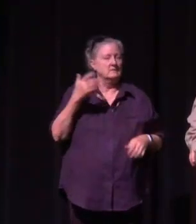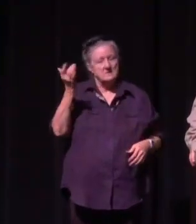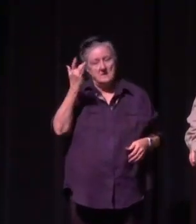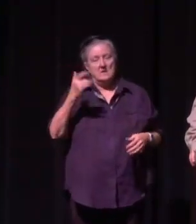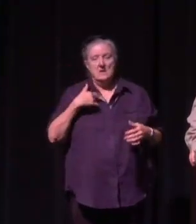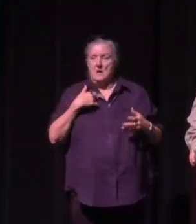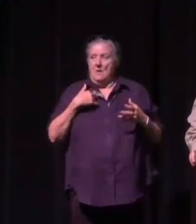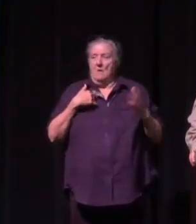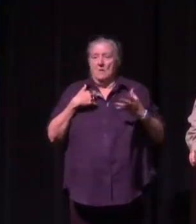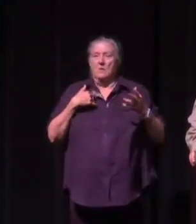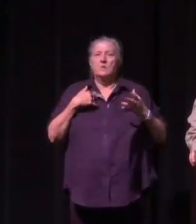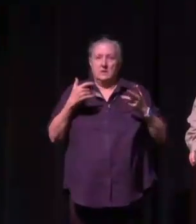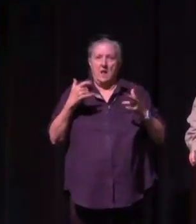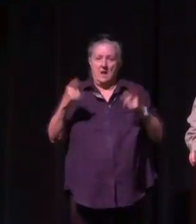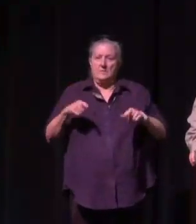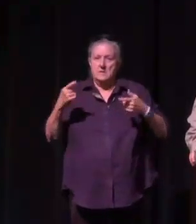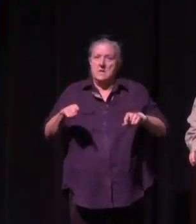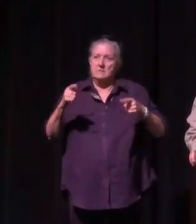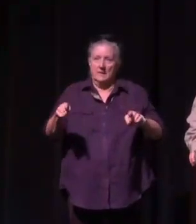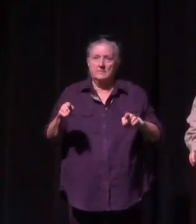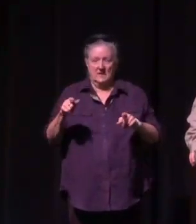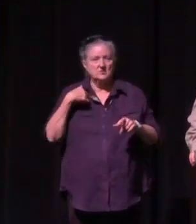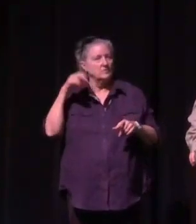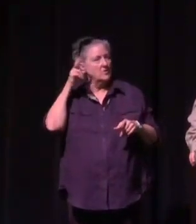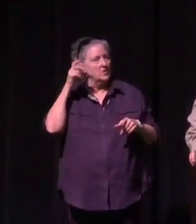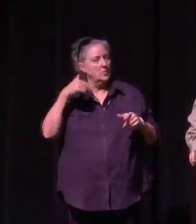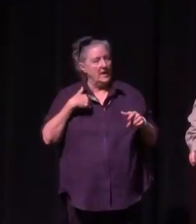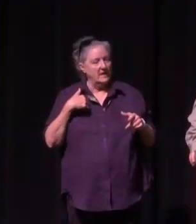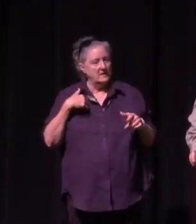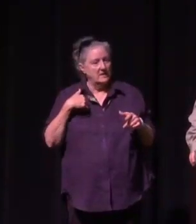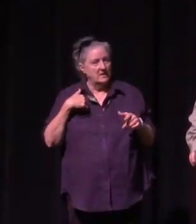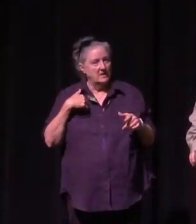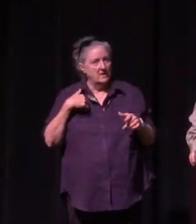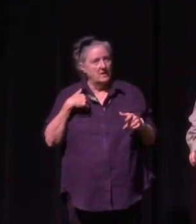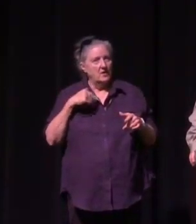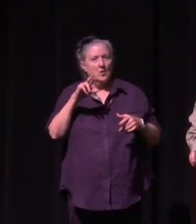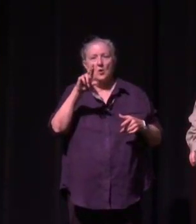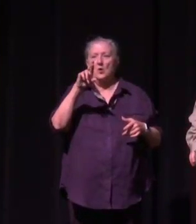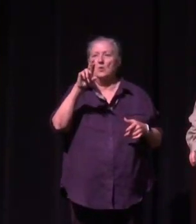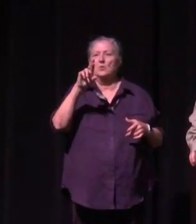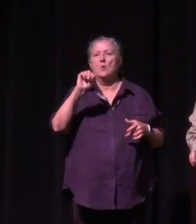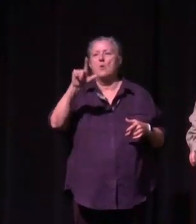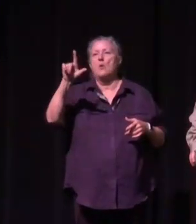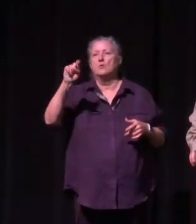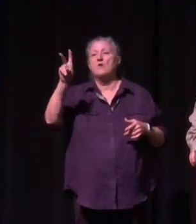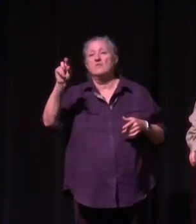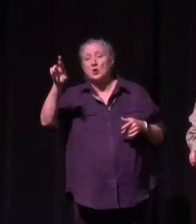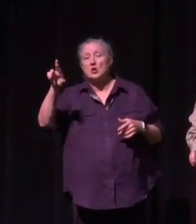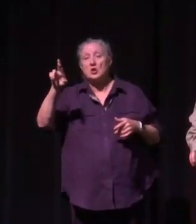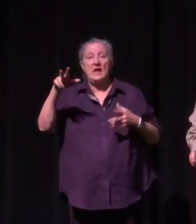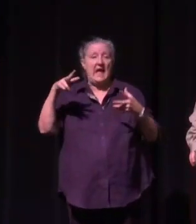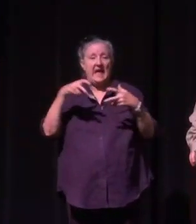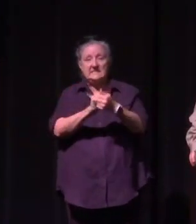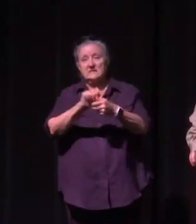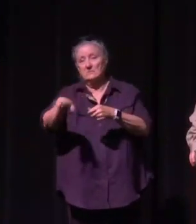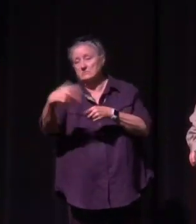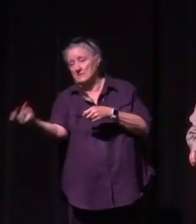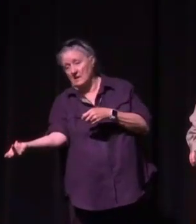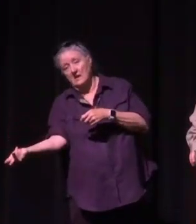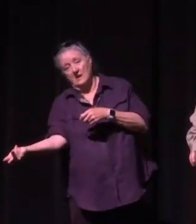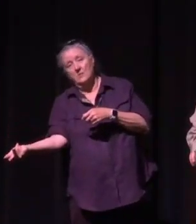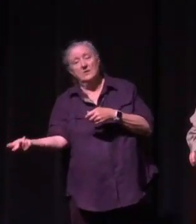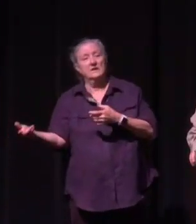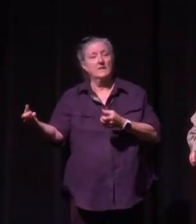been a lot of things that have happened. As you heard, we had a rollover accident that occurred last night with a tanker truck that ended